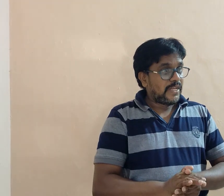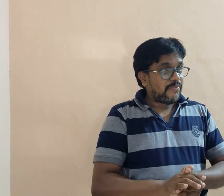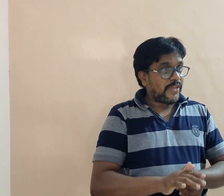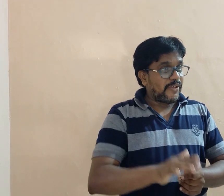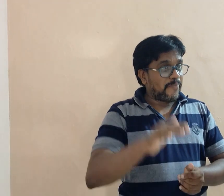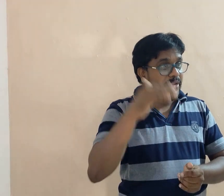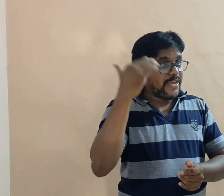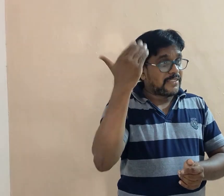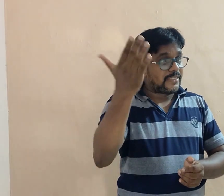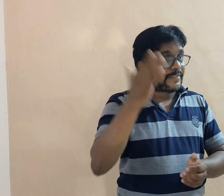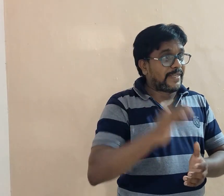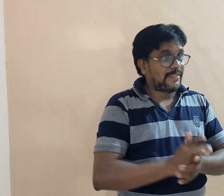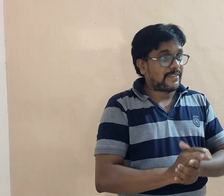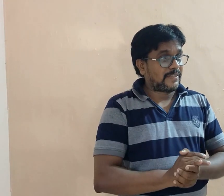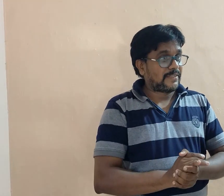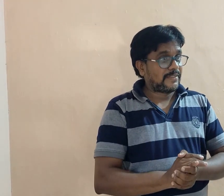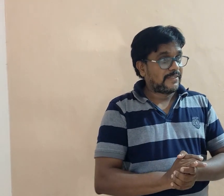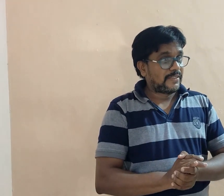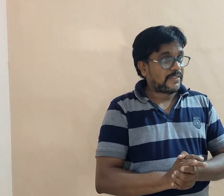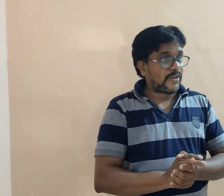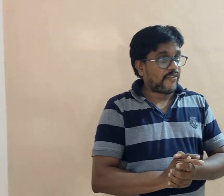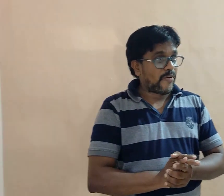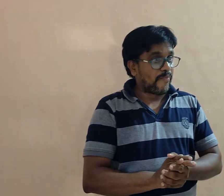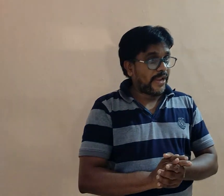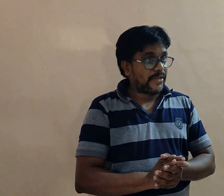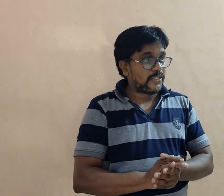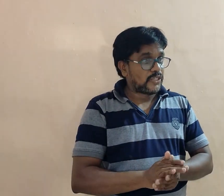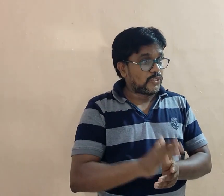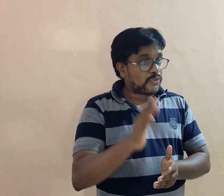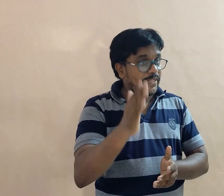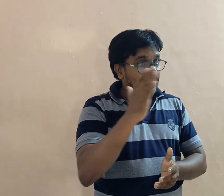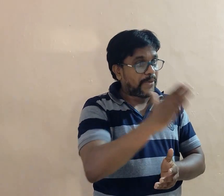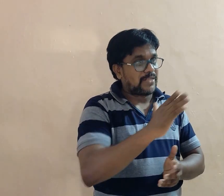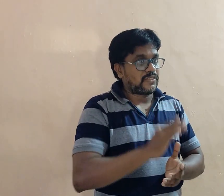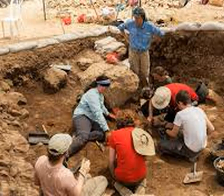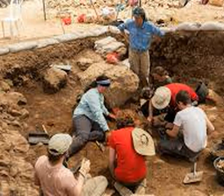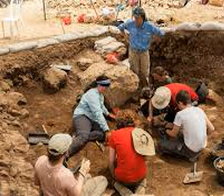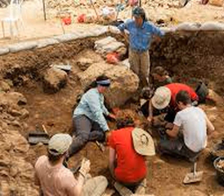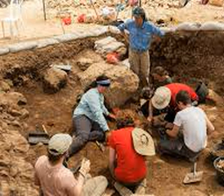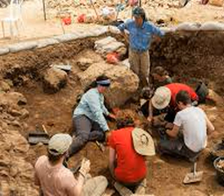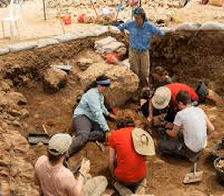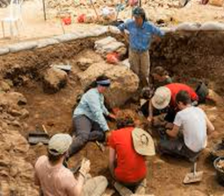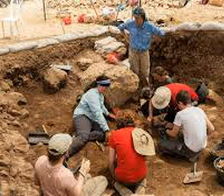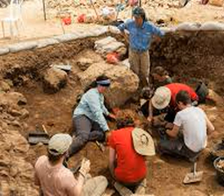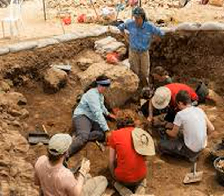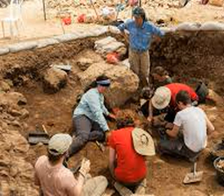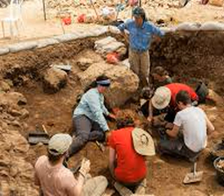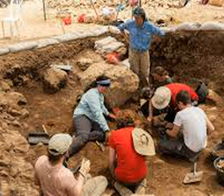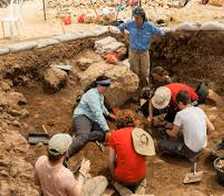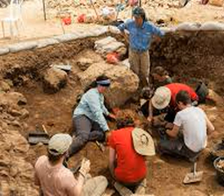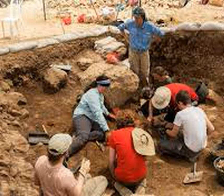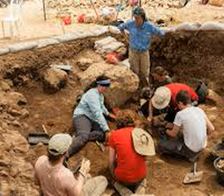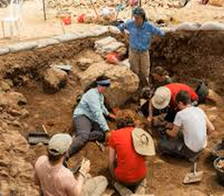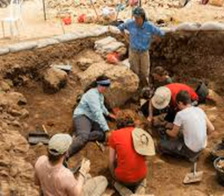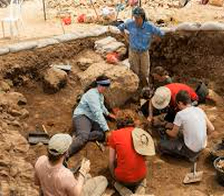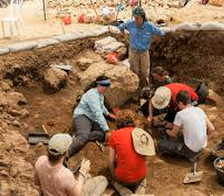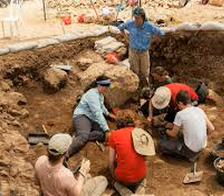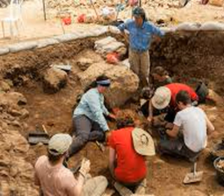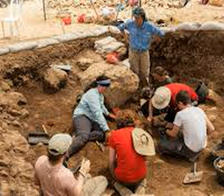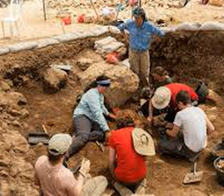There were many other things that were made used in the past. Those who study these objects